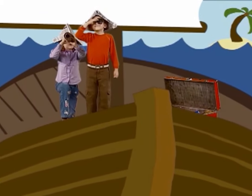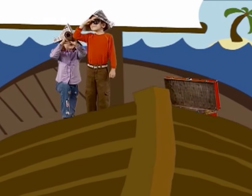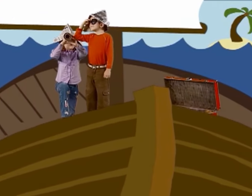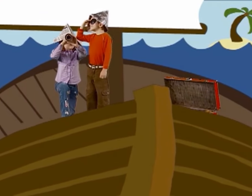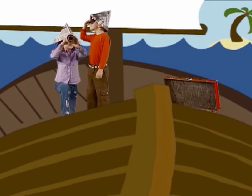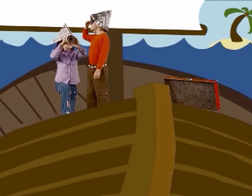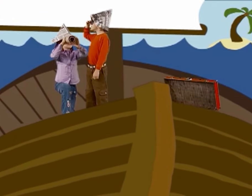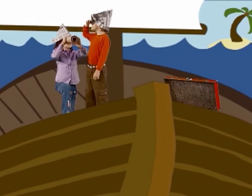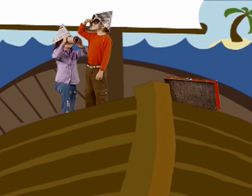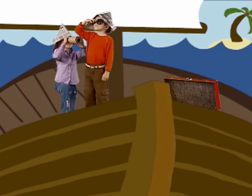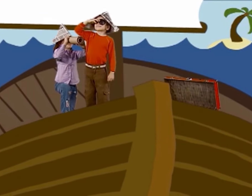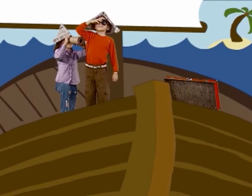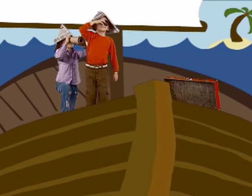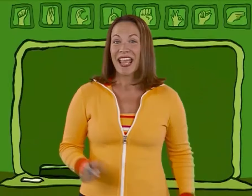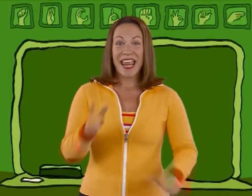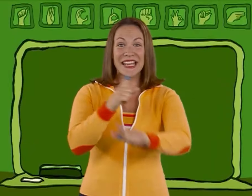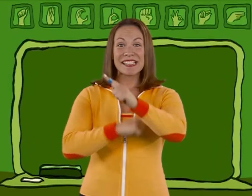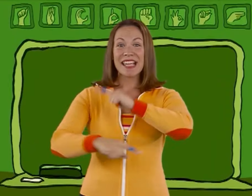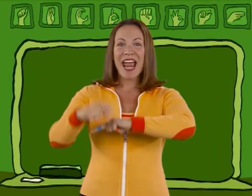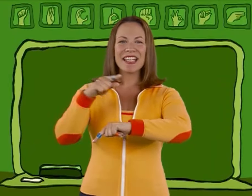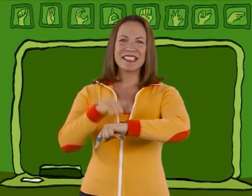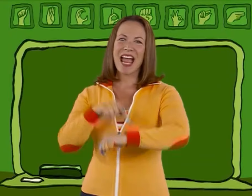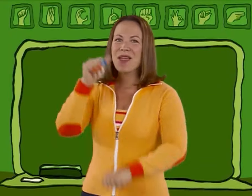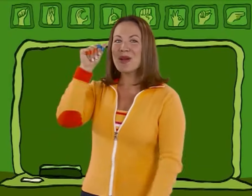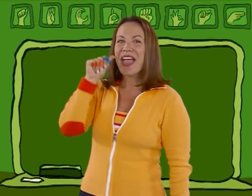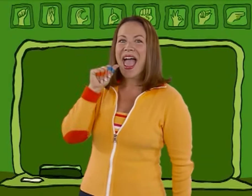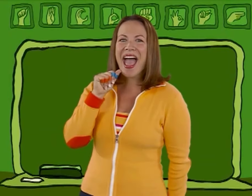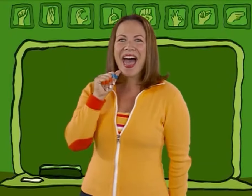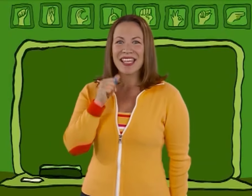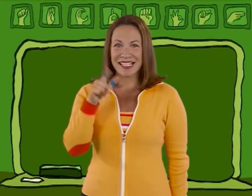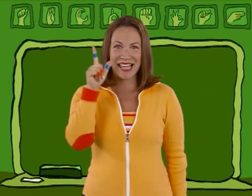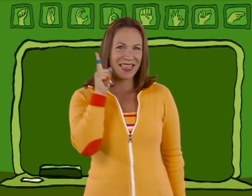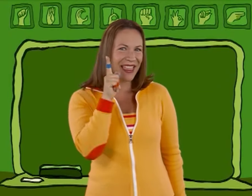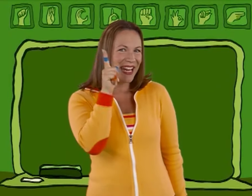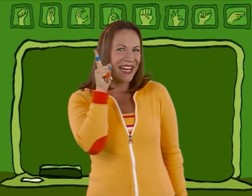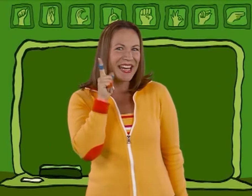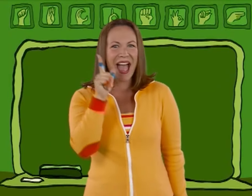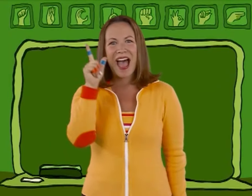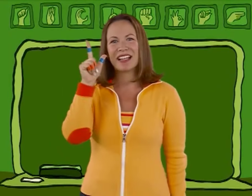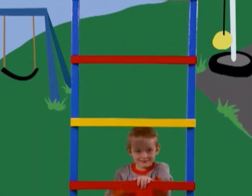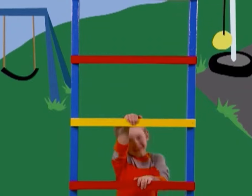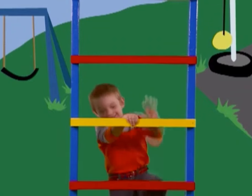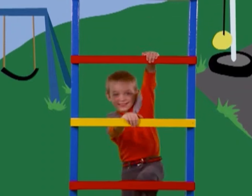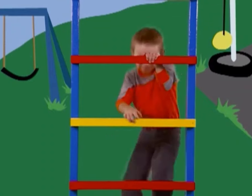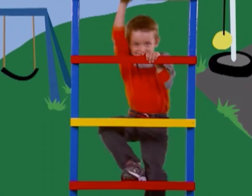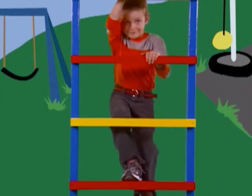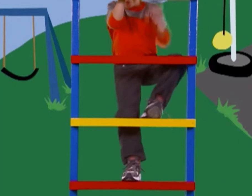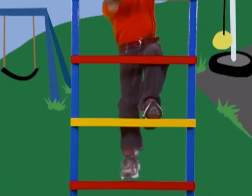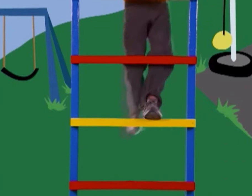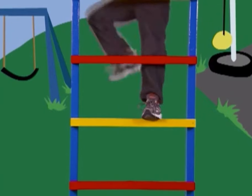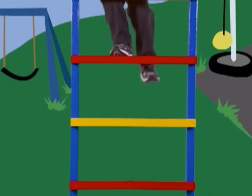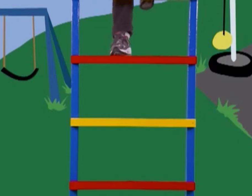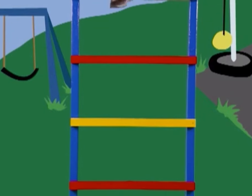and Leah. It's signing time with Alex and Leah. It's signing time